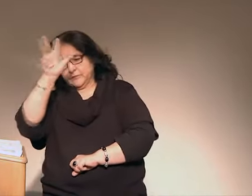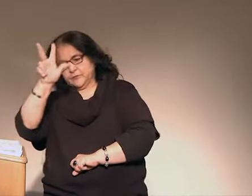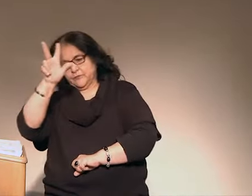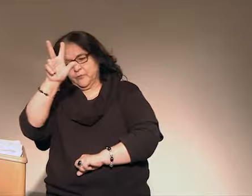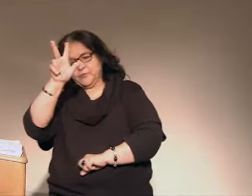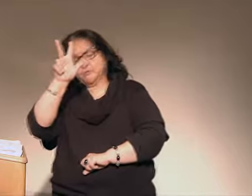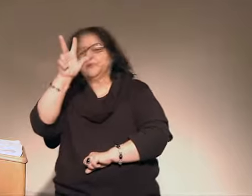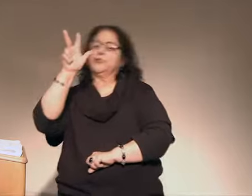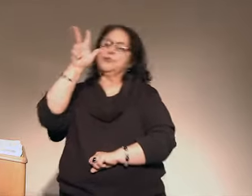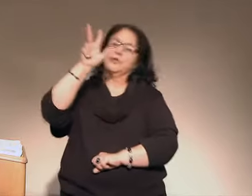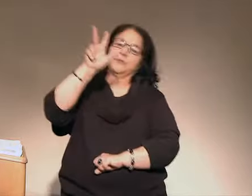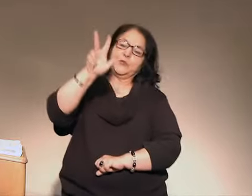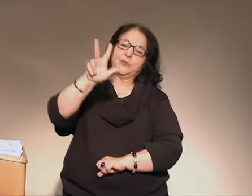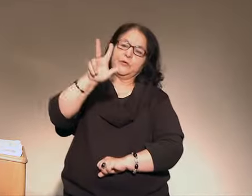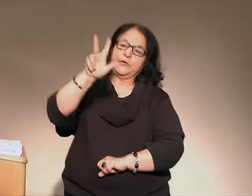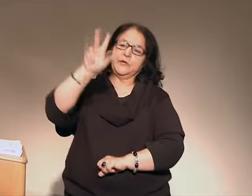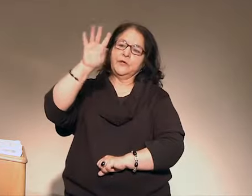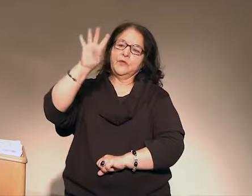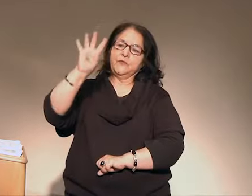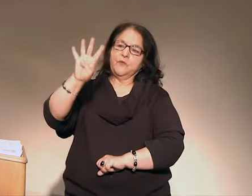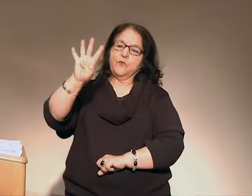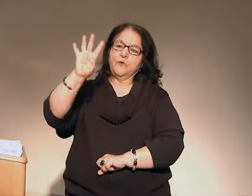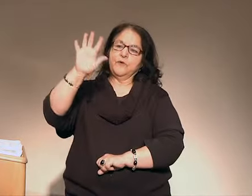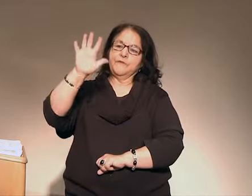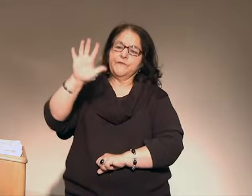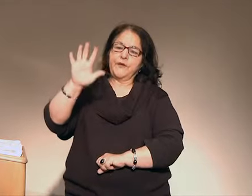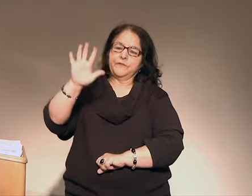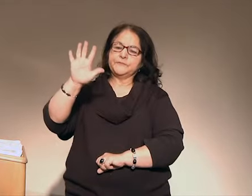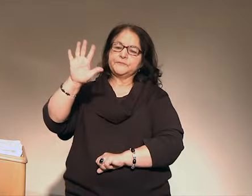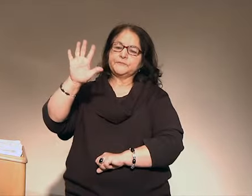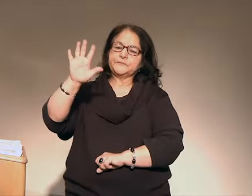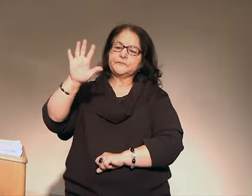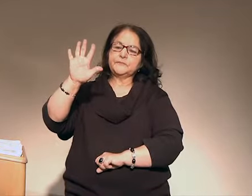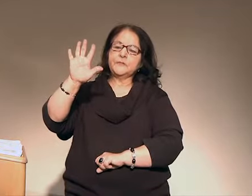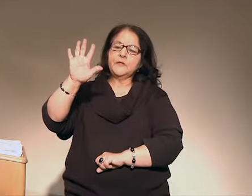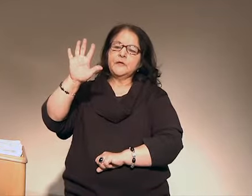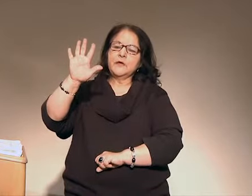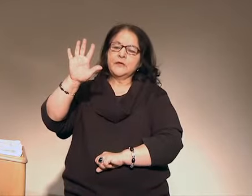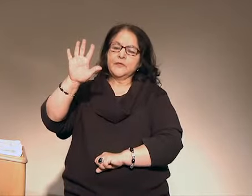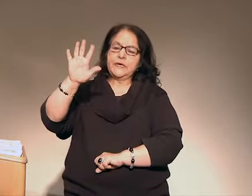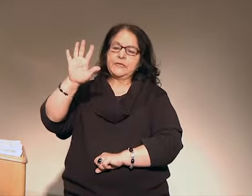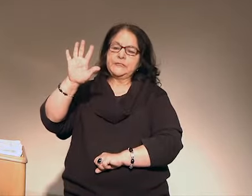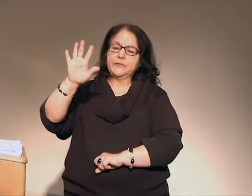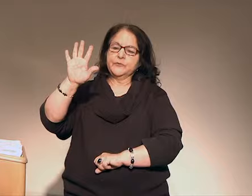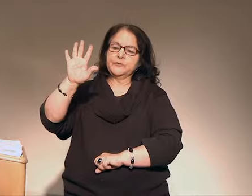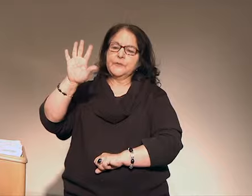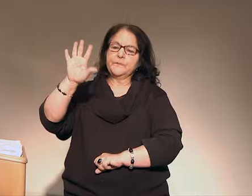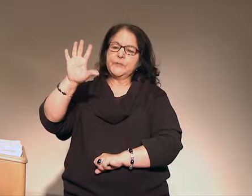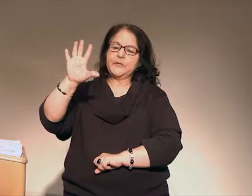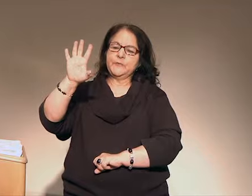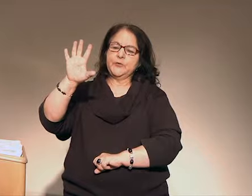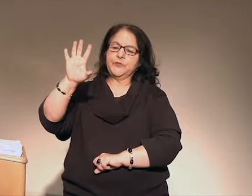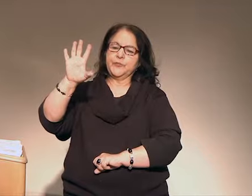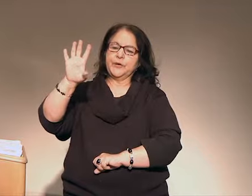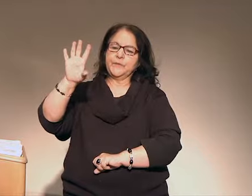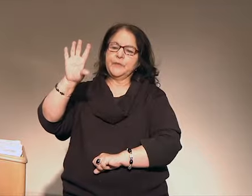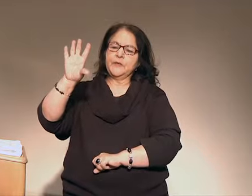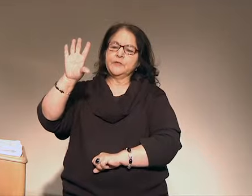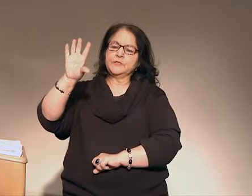is the formation for the number 3, 4, 5. Now the next numbers, it'll be your thumb that's going